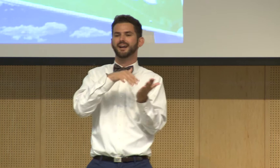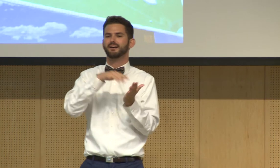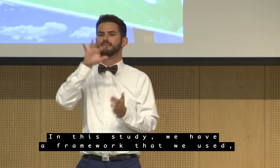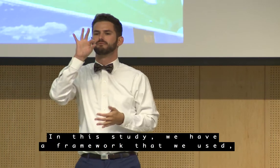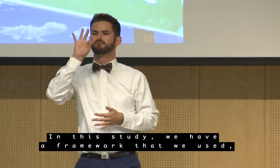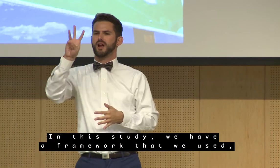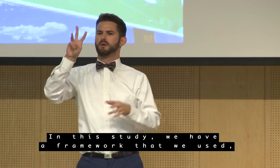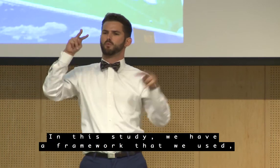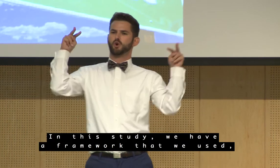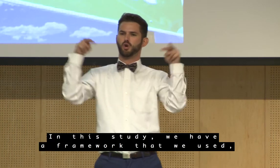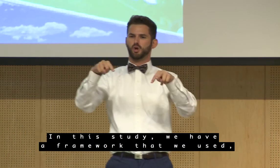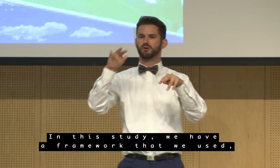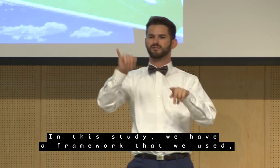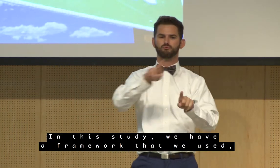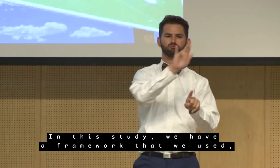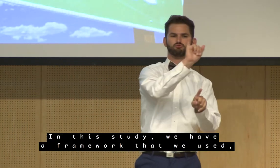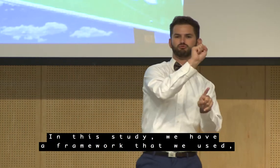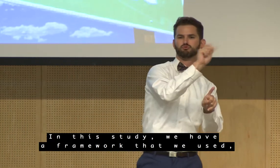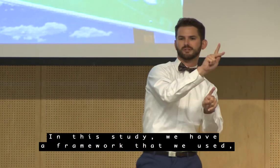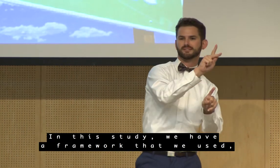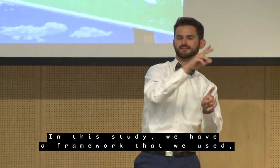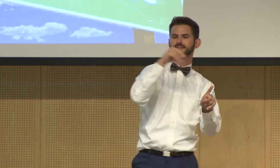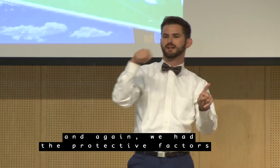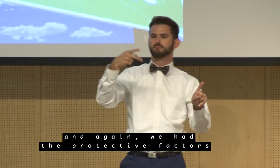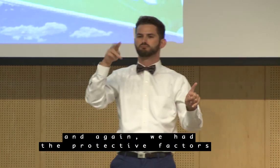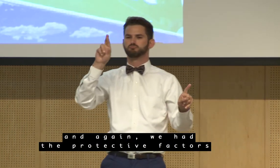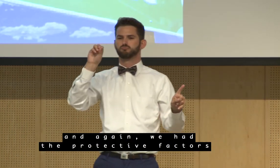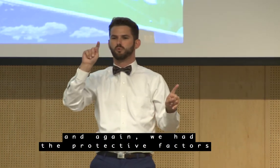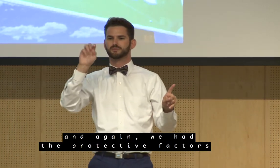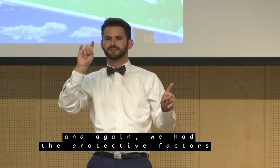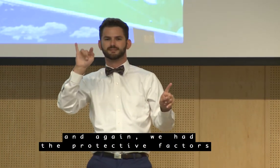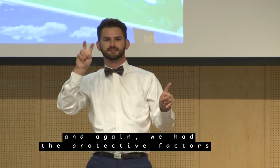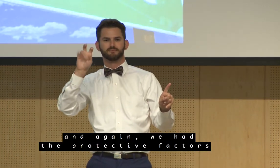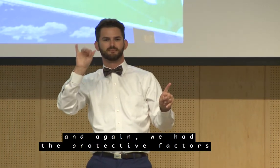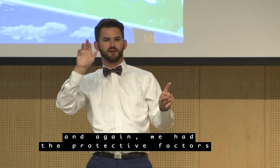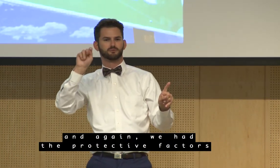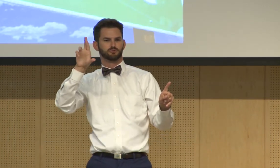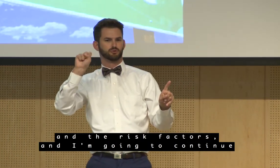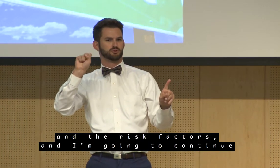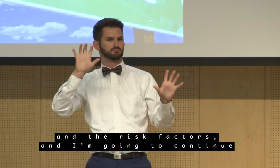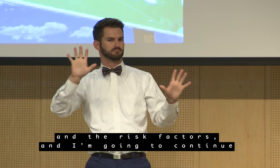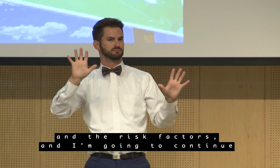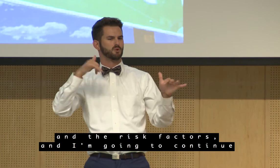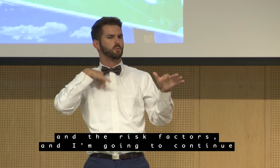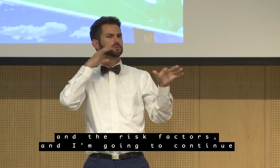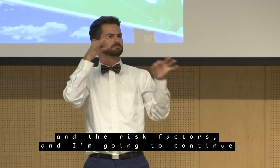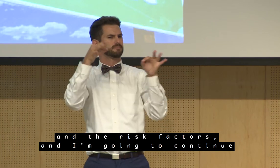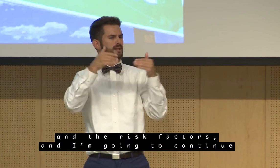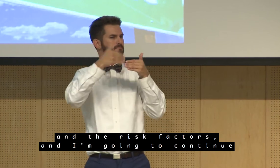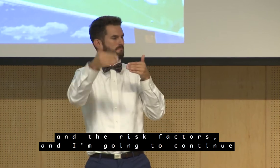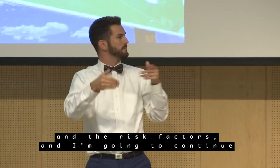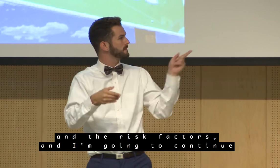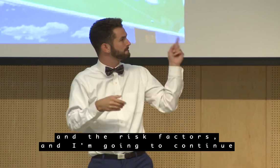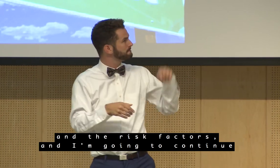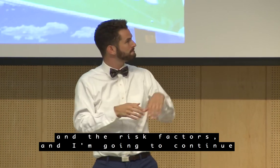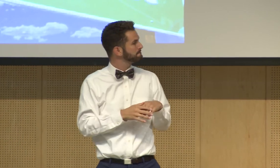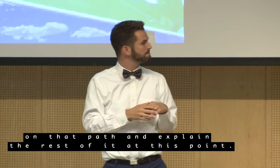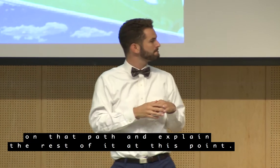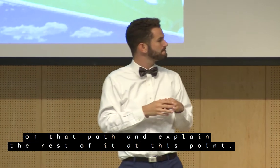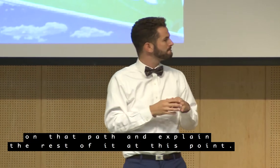In this study, we have a framework that we used, and again, we had the protective factors and the risk factors, and I'm going to continue on that path